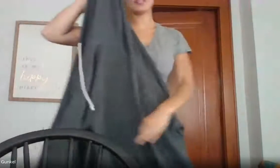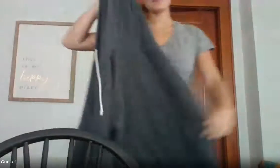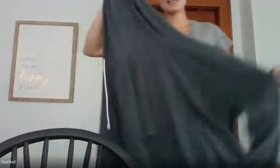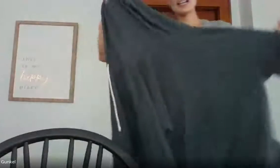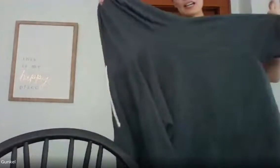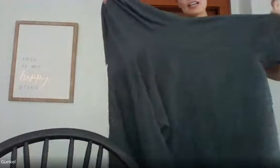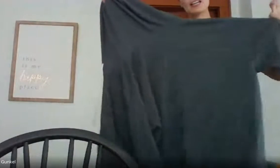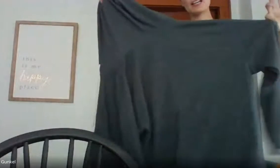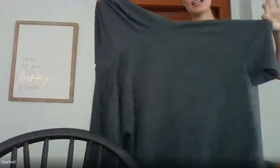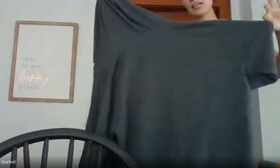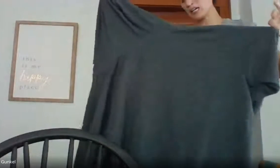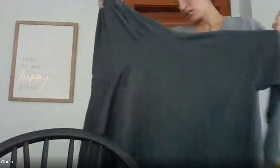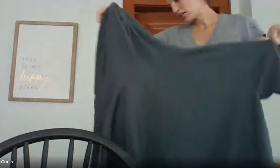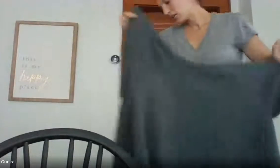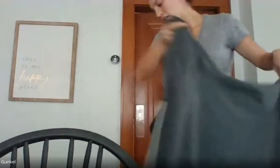Here's my